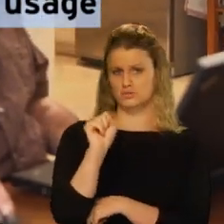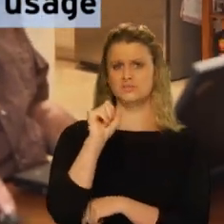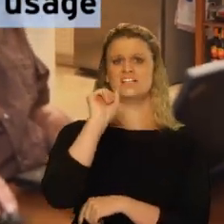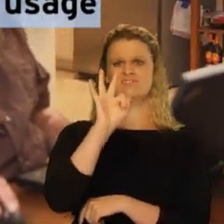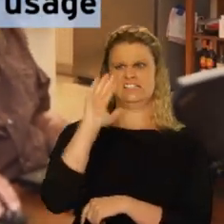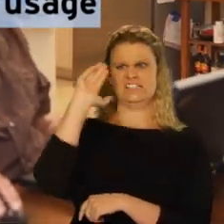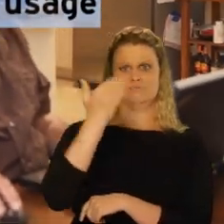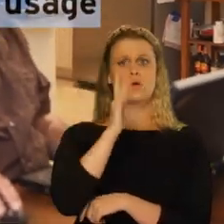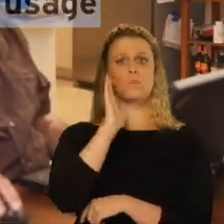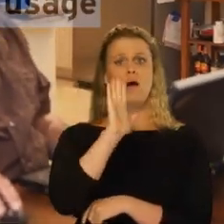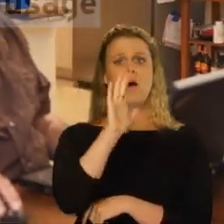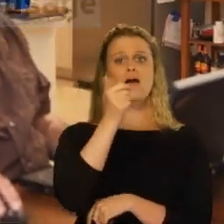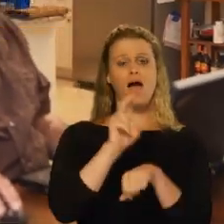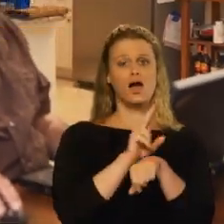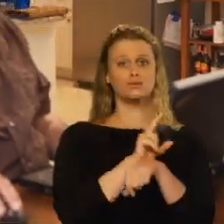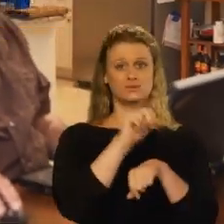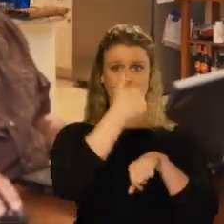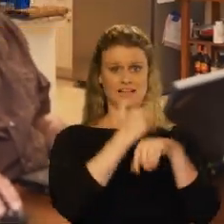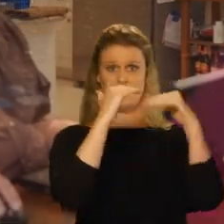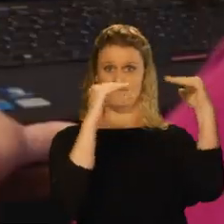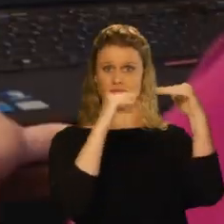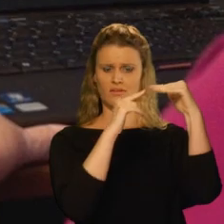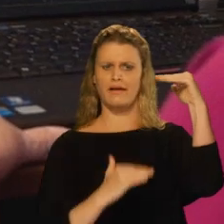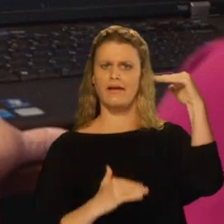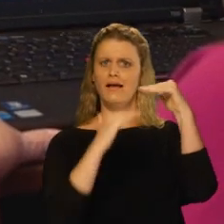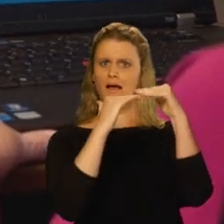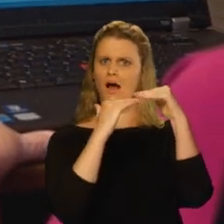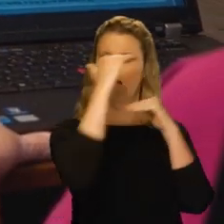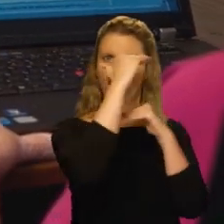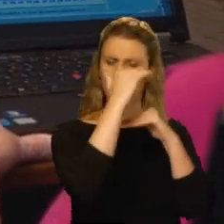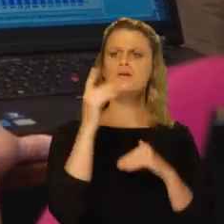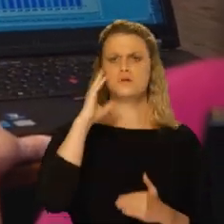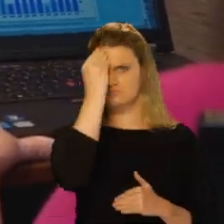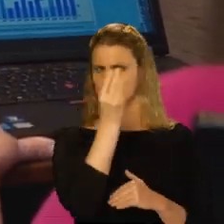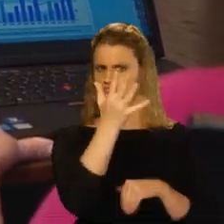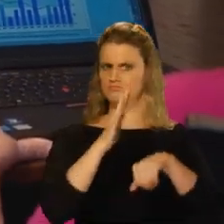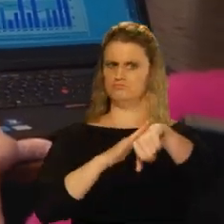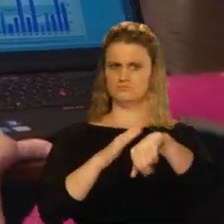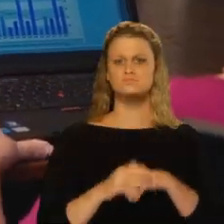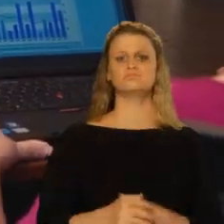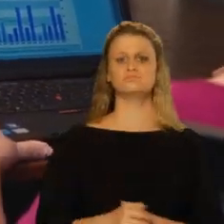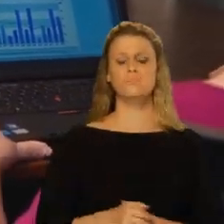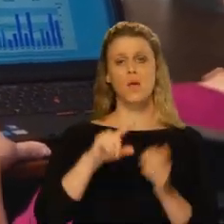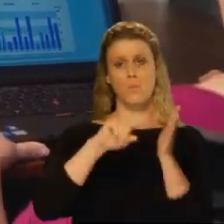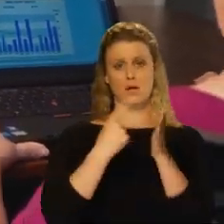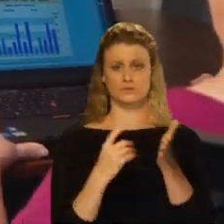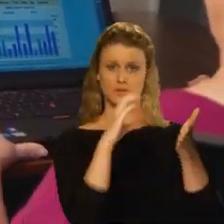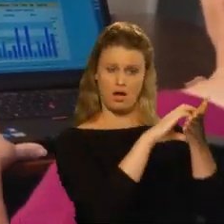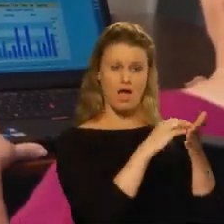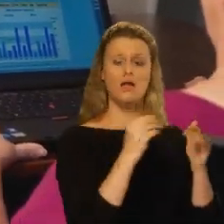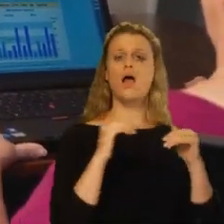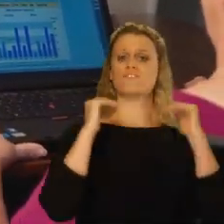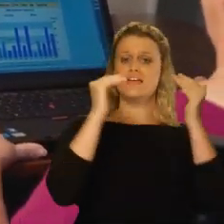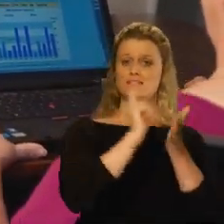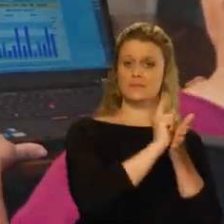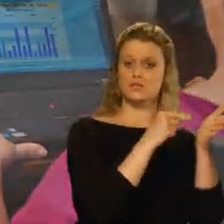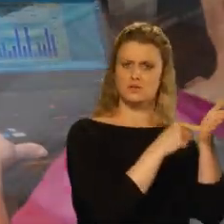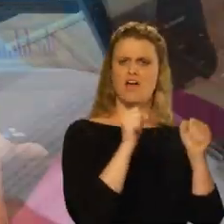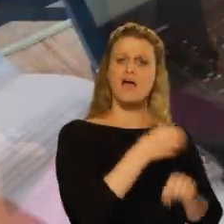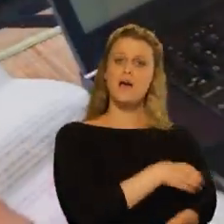may exceed an amount you predetermined. Once installed, advanced meters can help empower customers with more frequent information